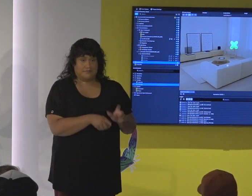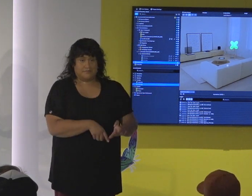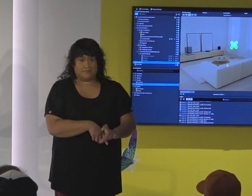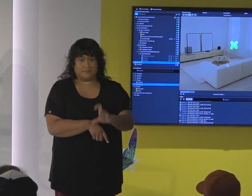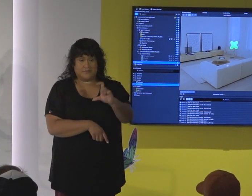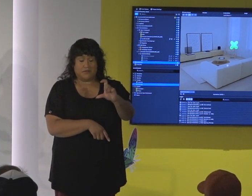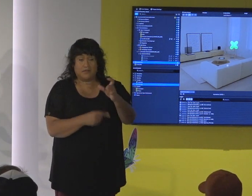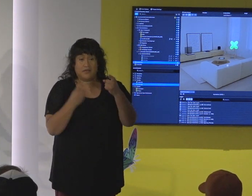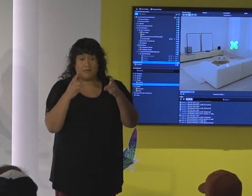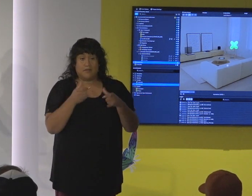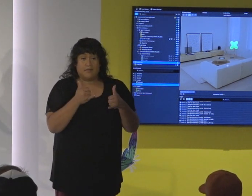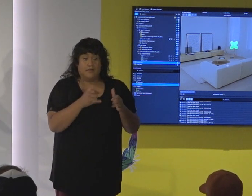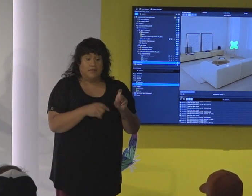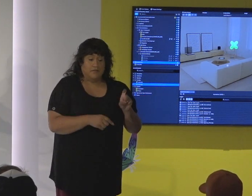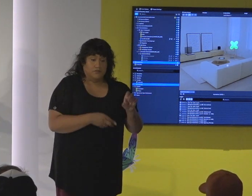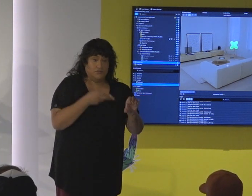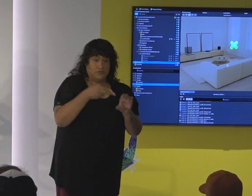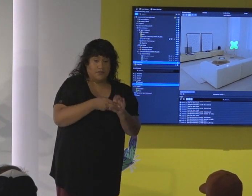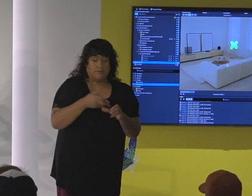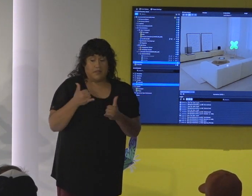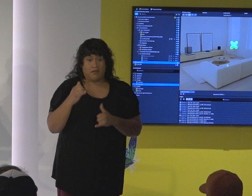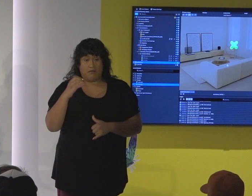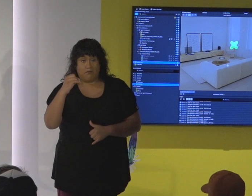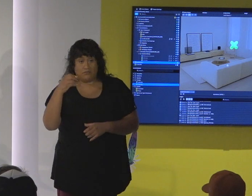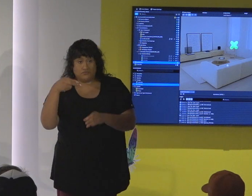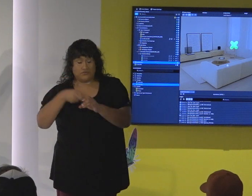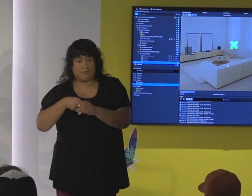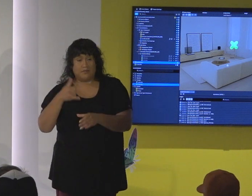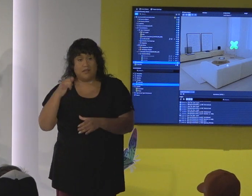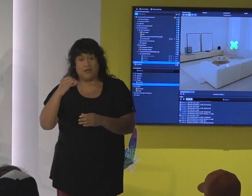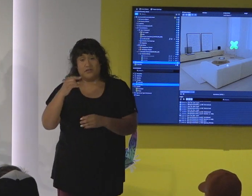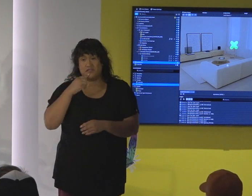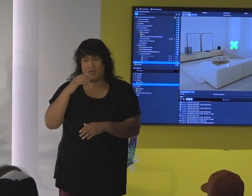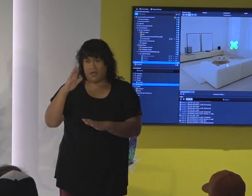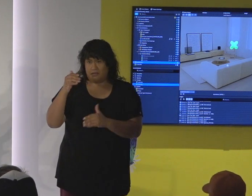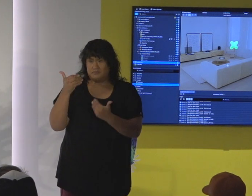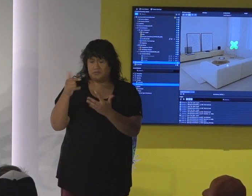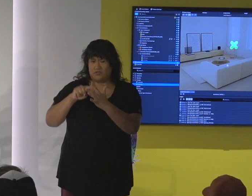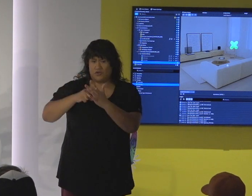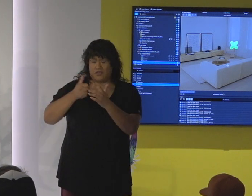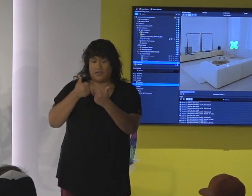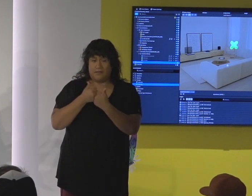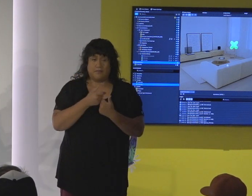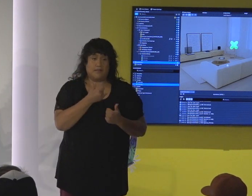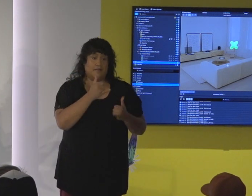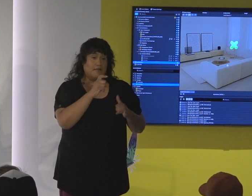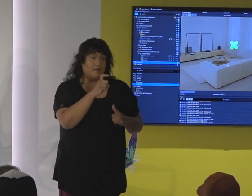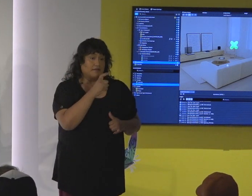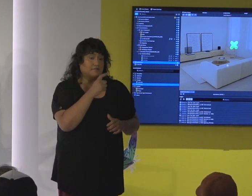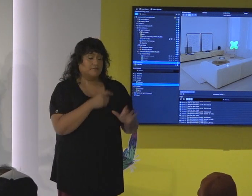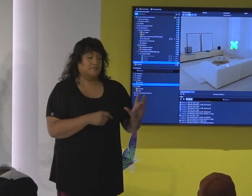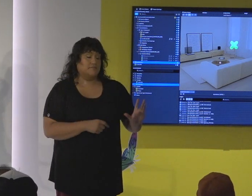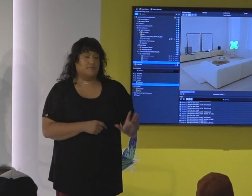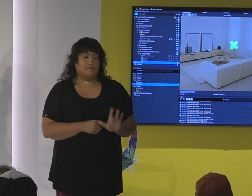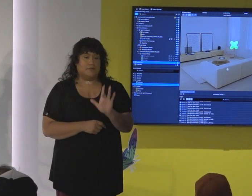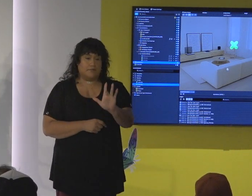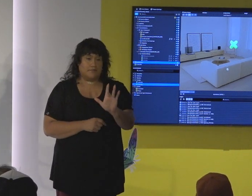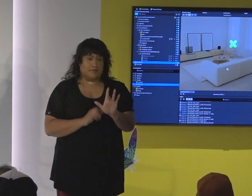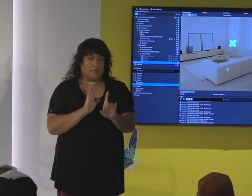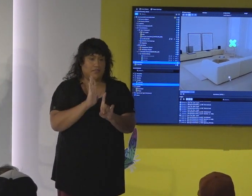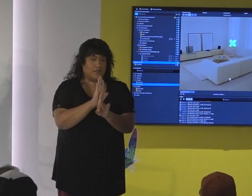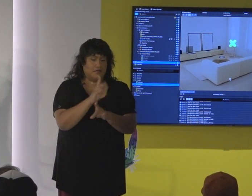there? Player X joined. Player O joined. Player O said, hey, start the game. And player X spawned their prefab.